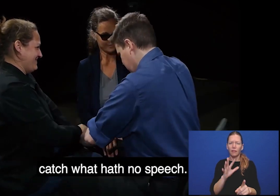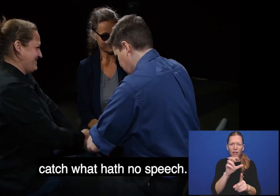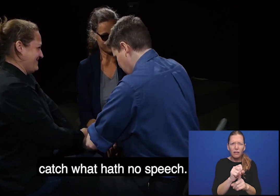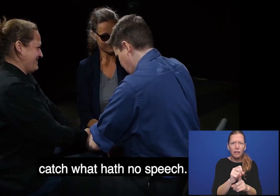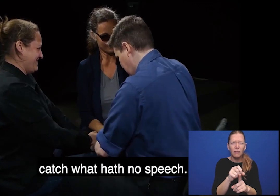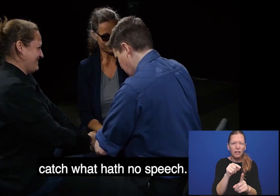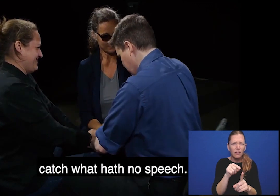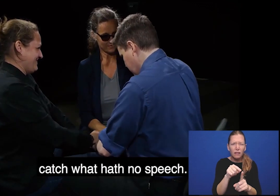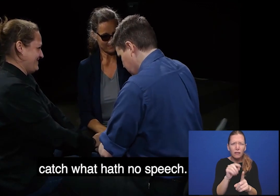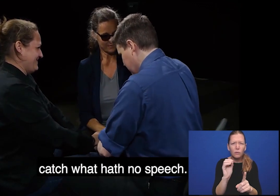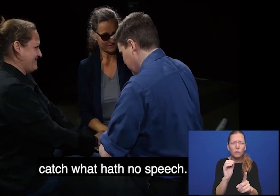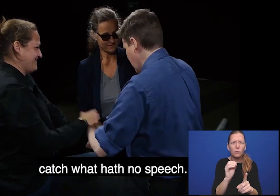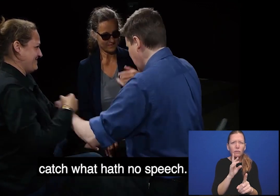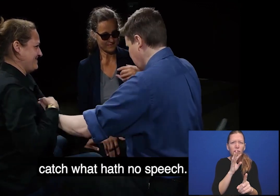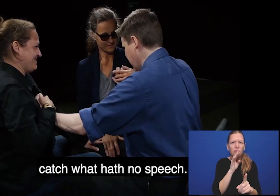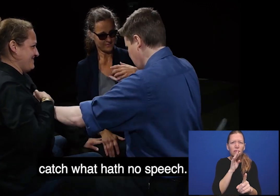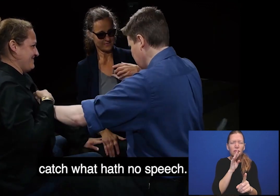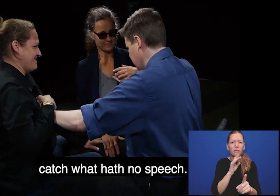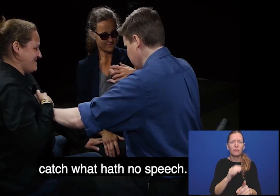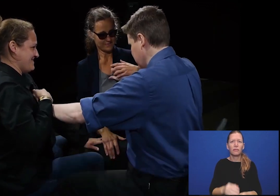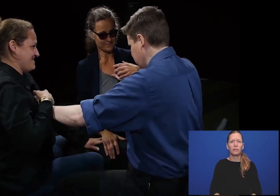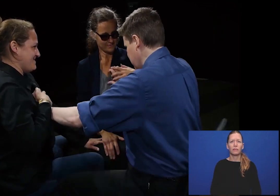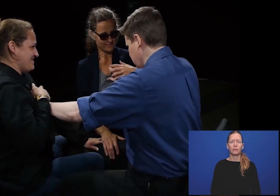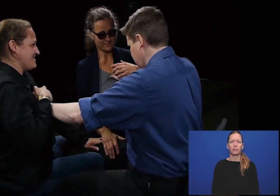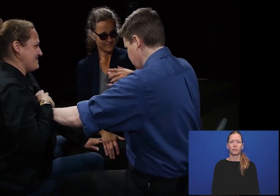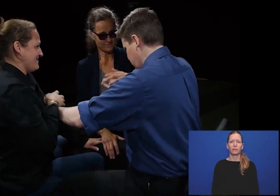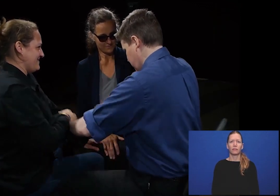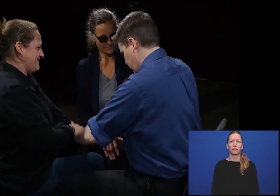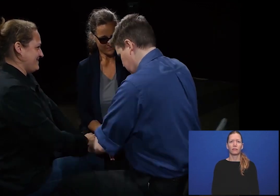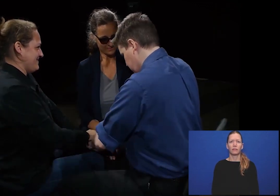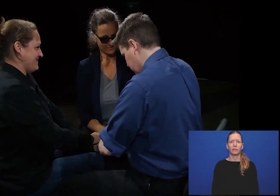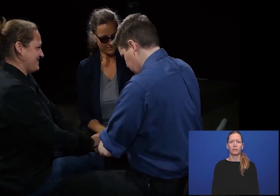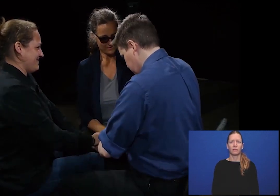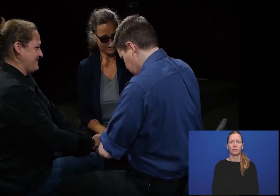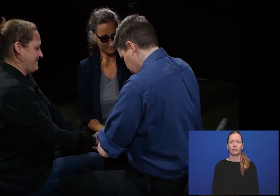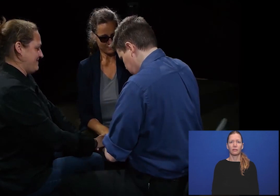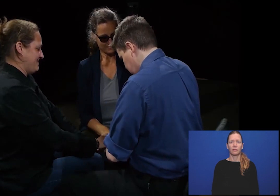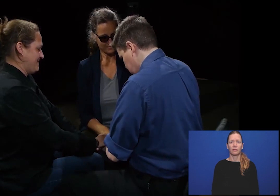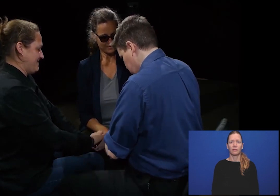Catch what hath no speech.